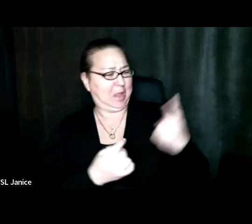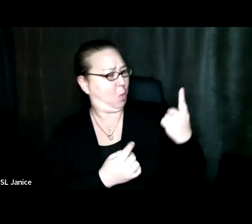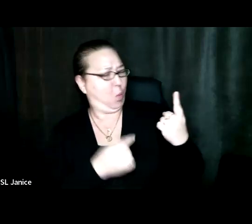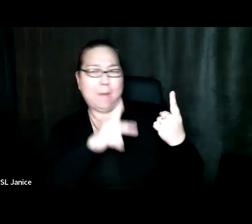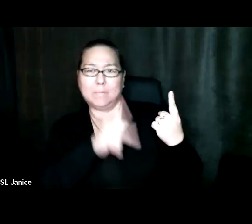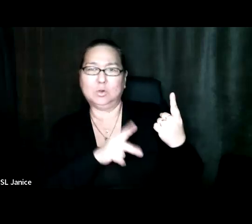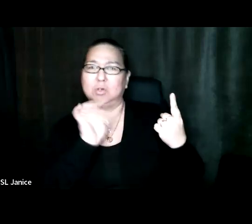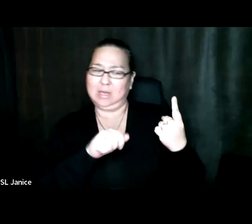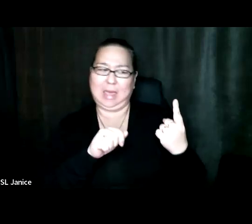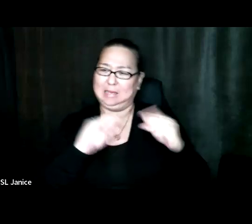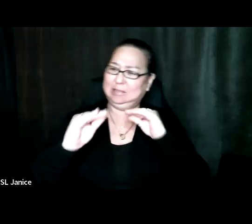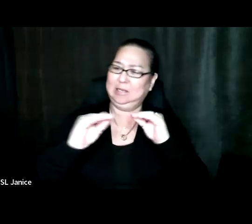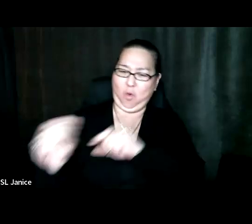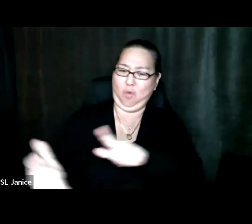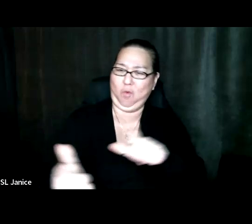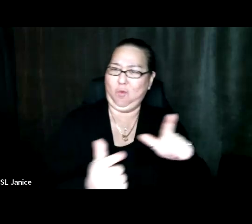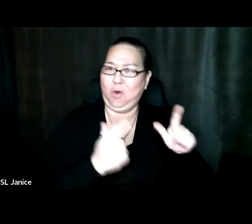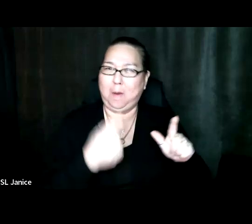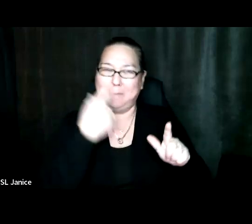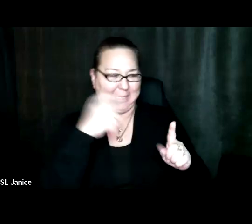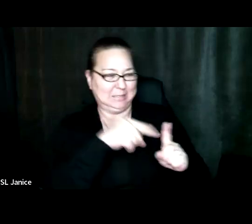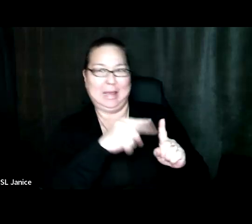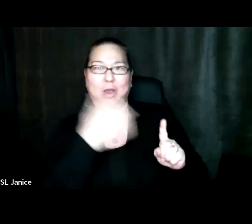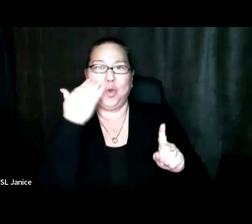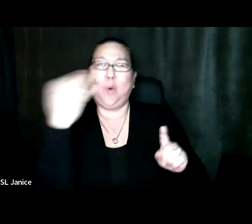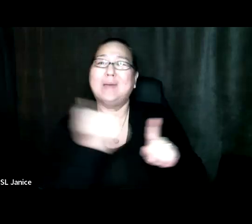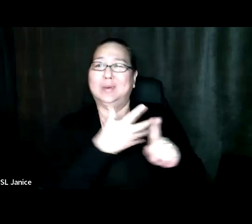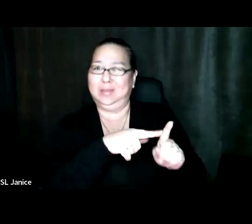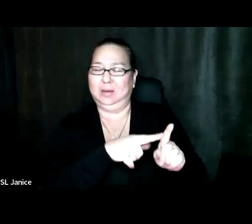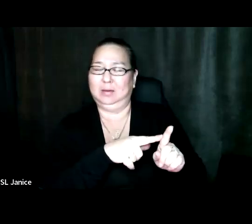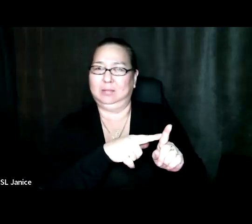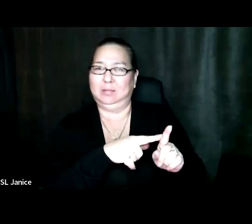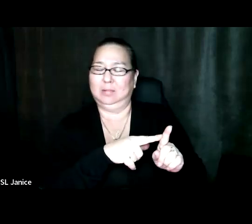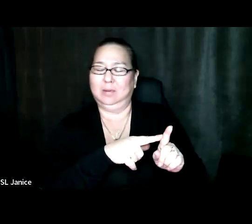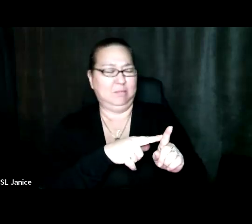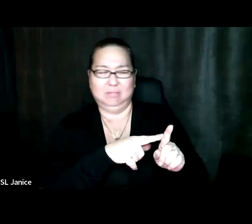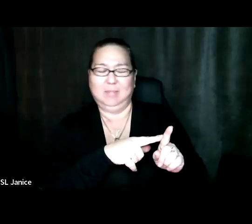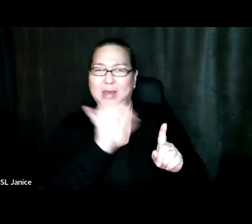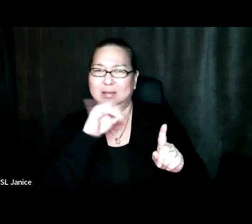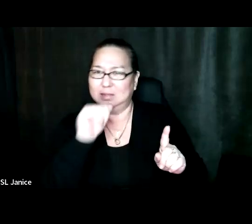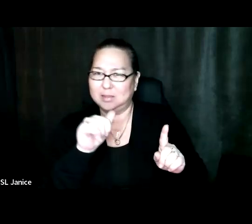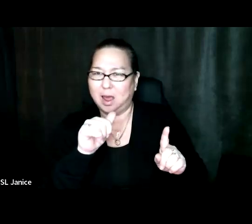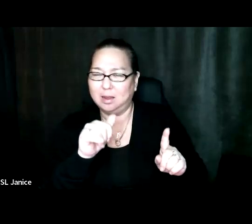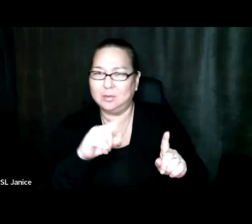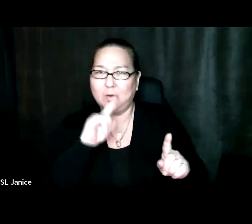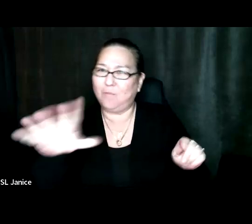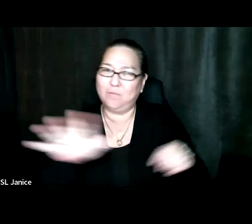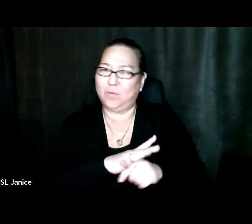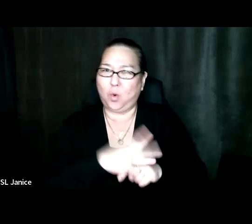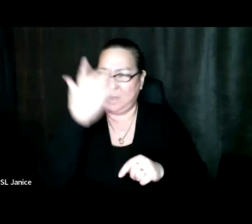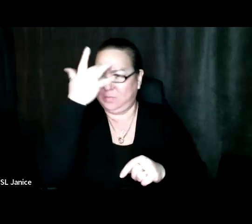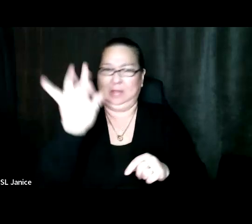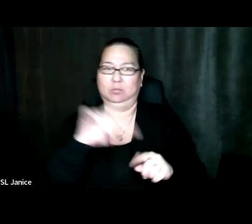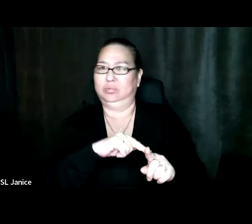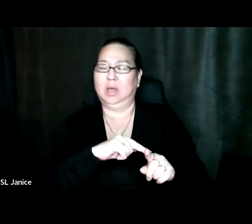student population simply because that person has knowledge of what needs to be done. Teaching is not a purely intellectual exercise. It's an emotional